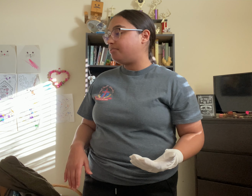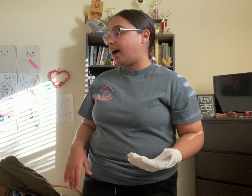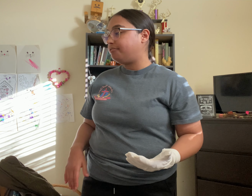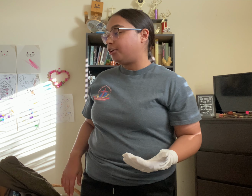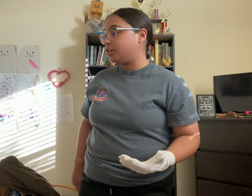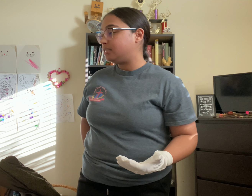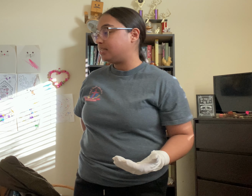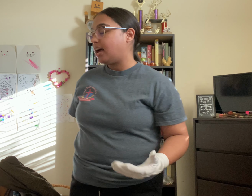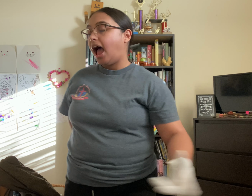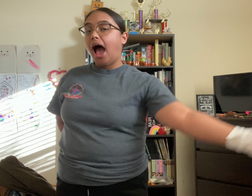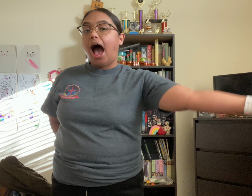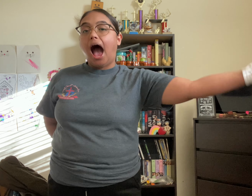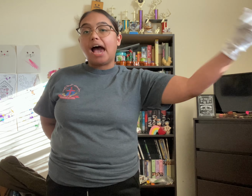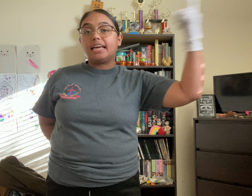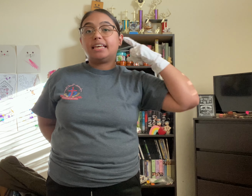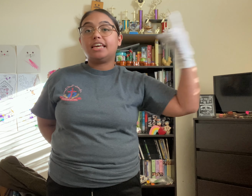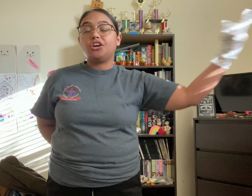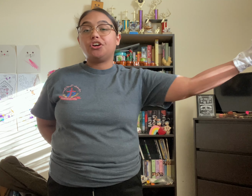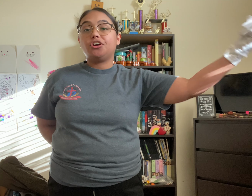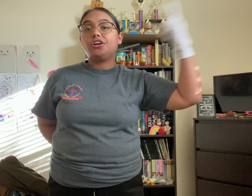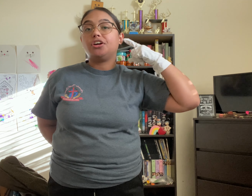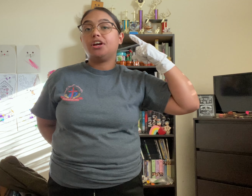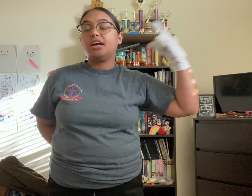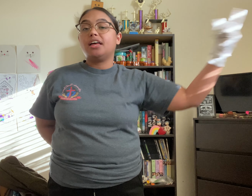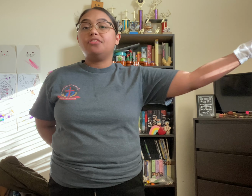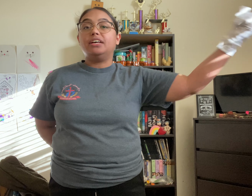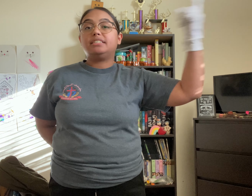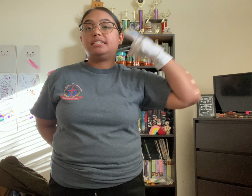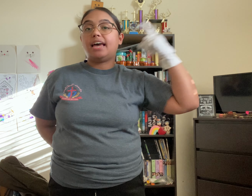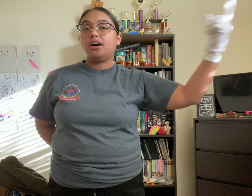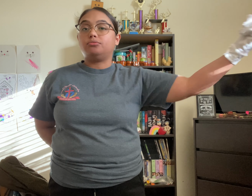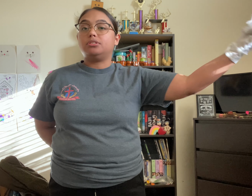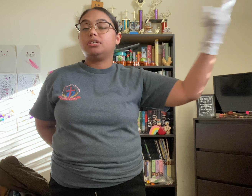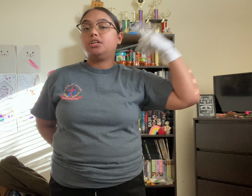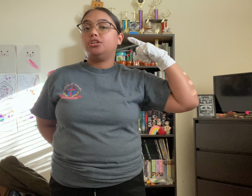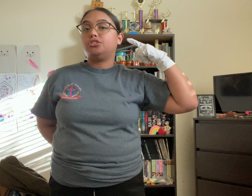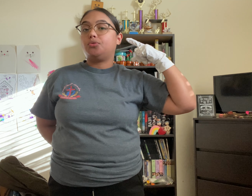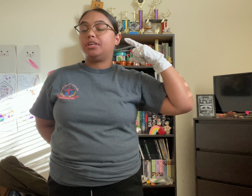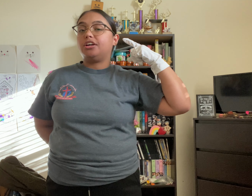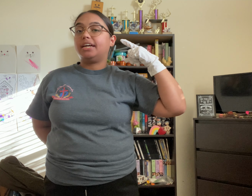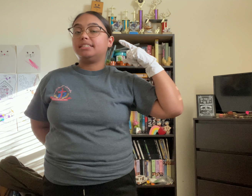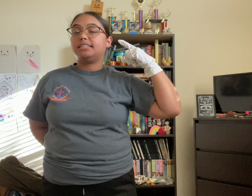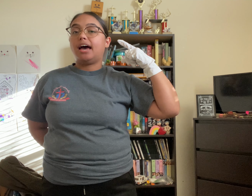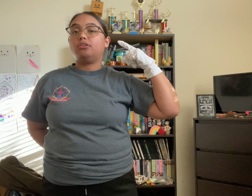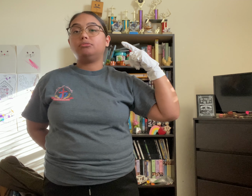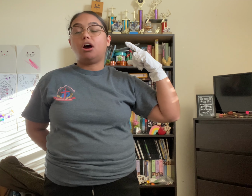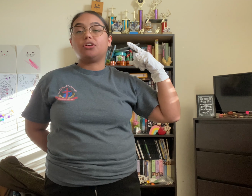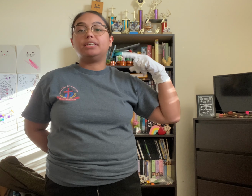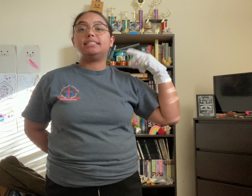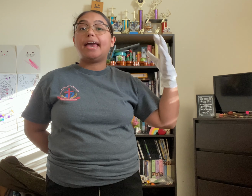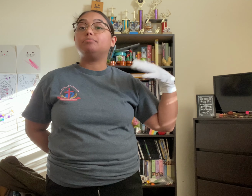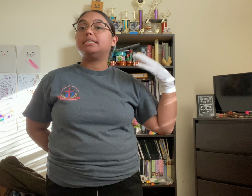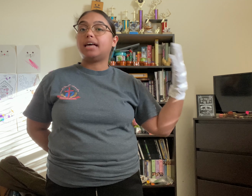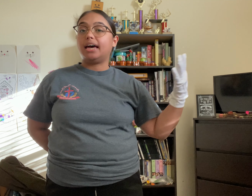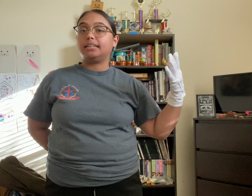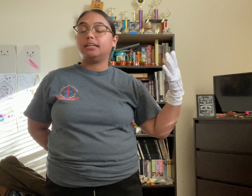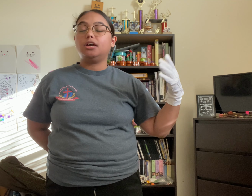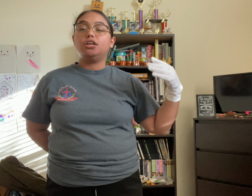that verse, I hear the sound. So hear and sound are the same sign. So